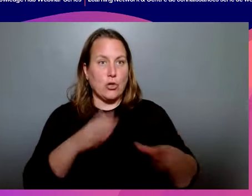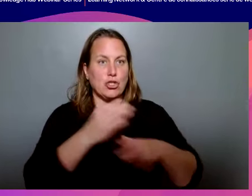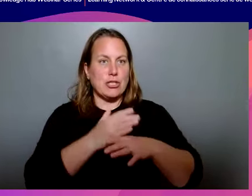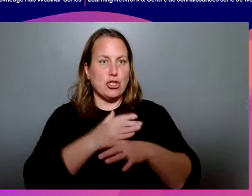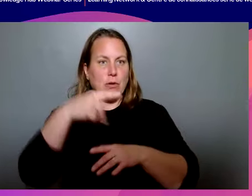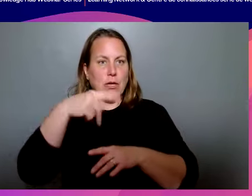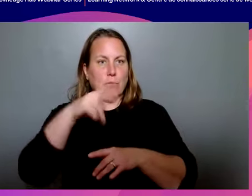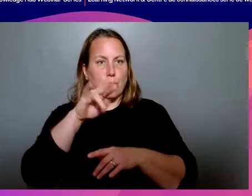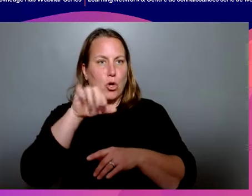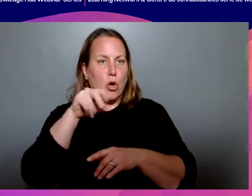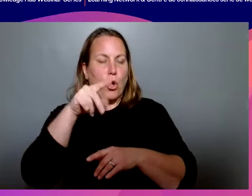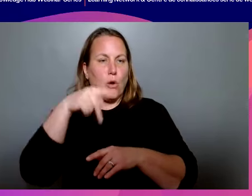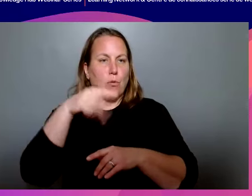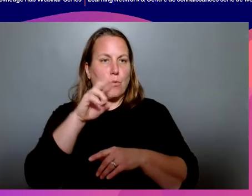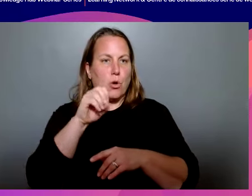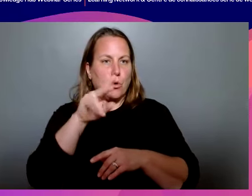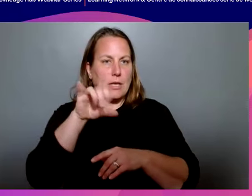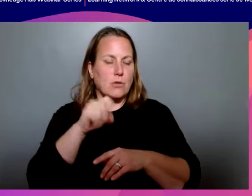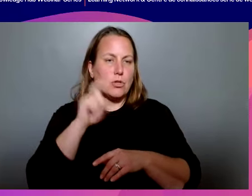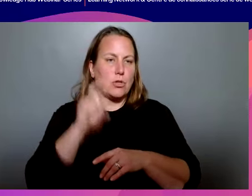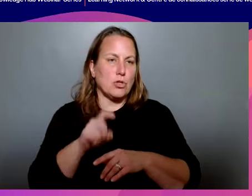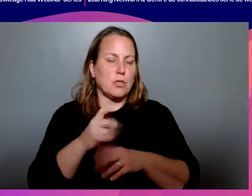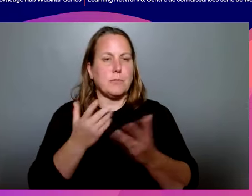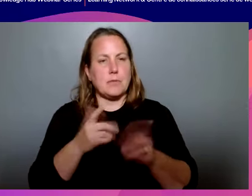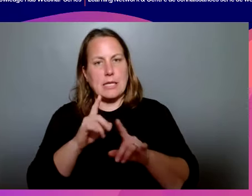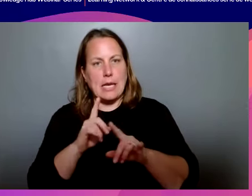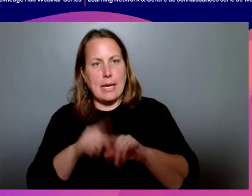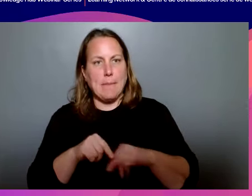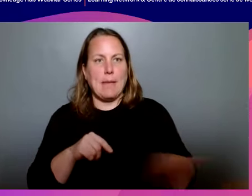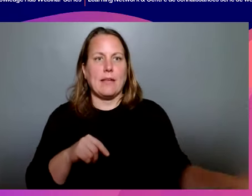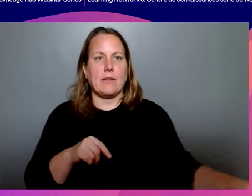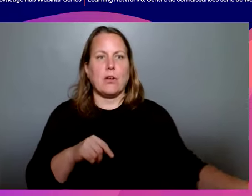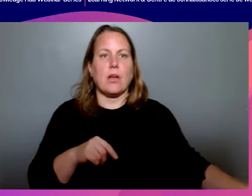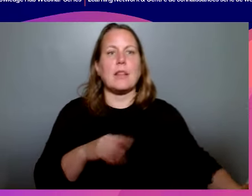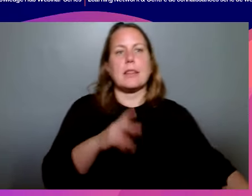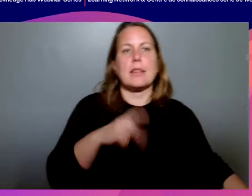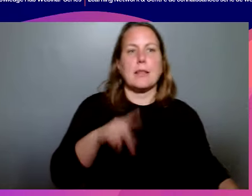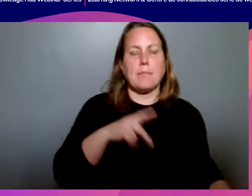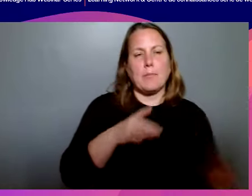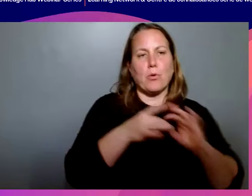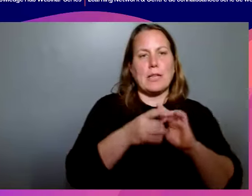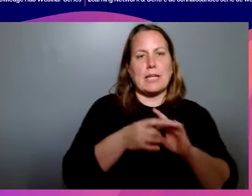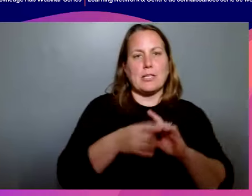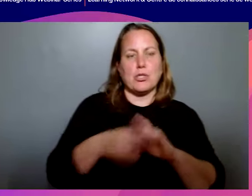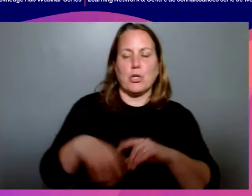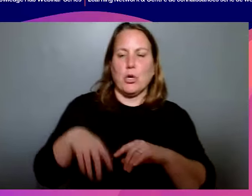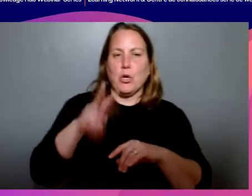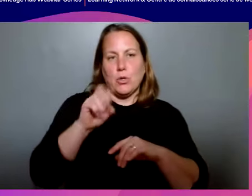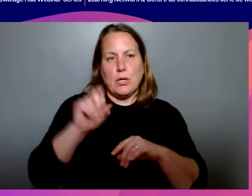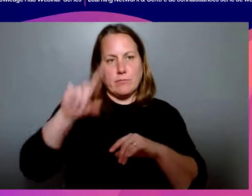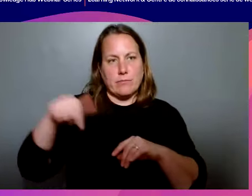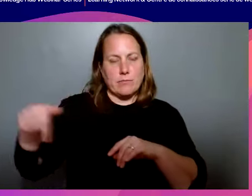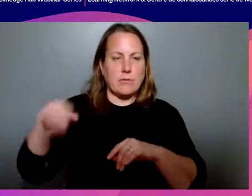be only an invitation in the interest of trans, non-binary, and genderqueer people's choice and comfort to do so in